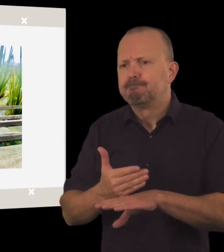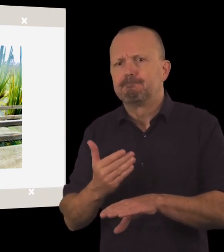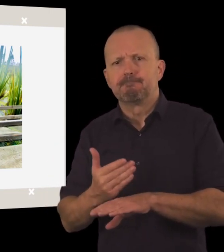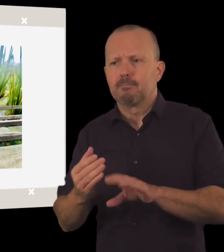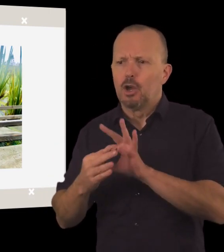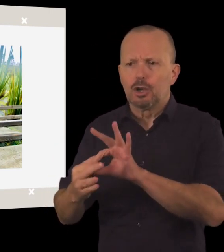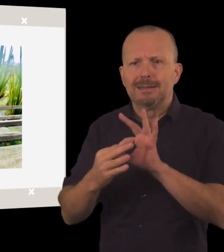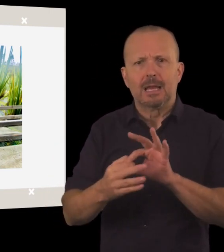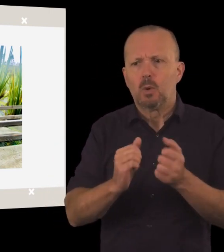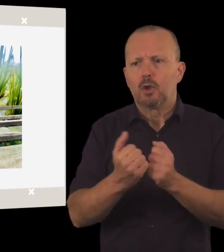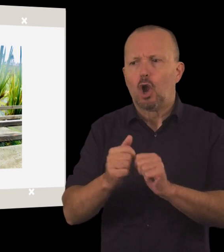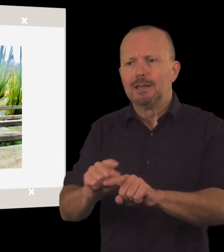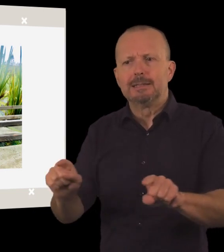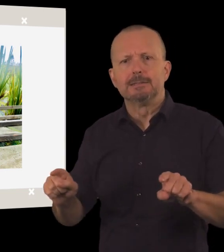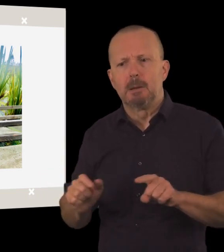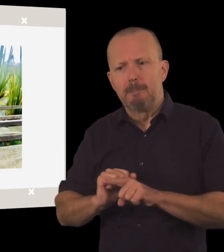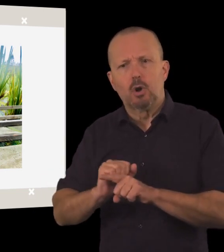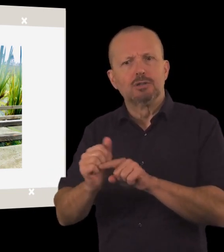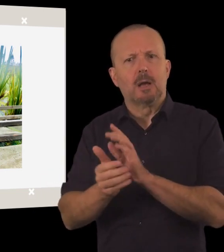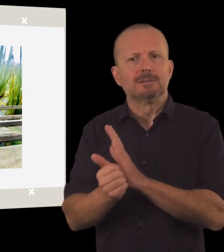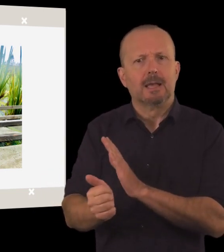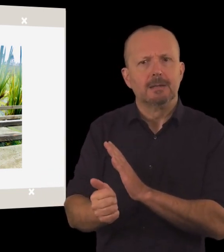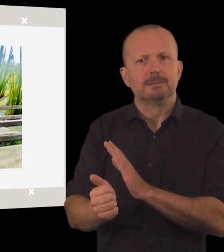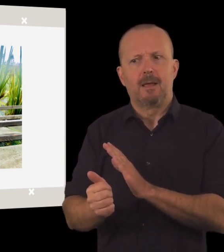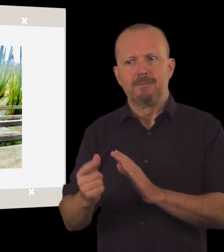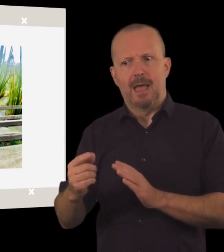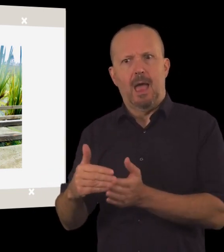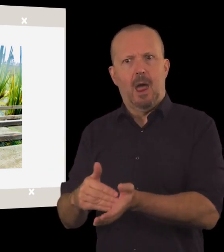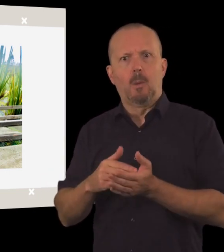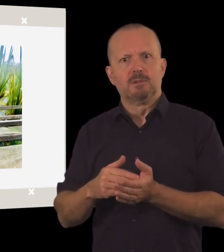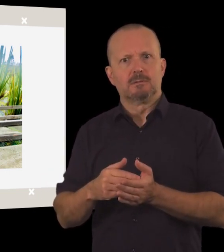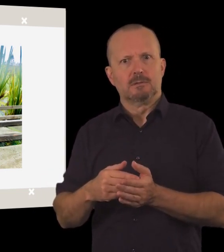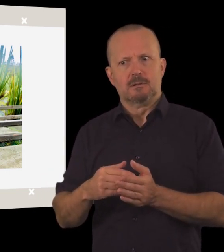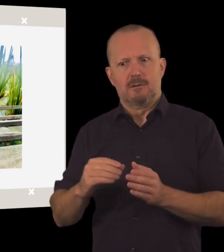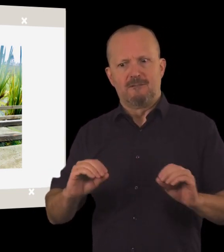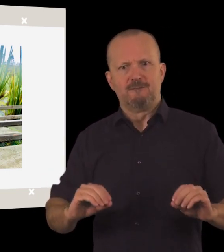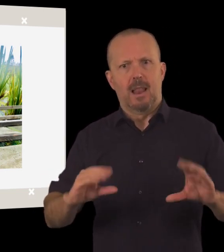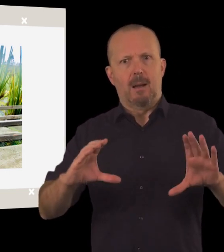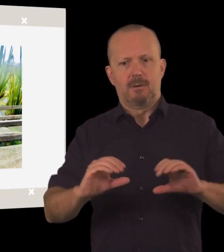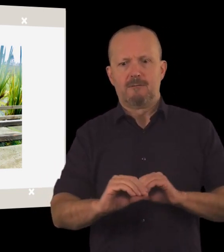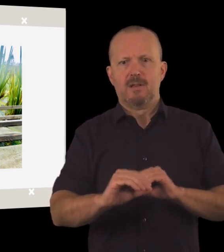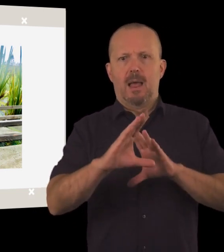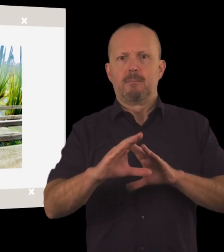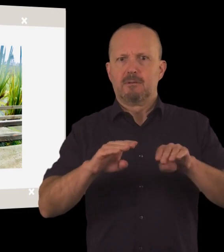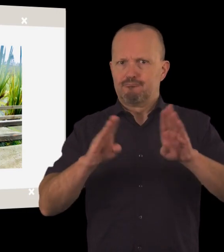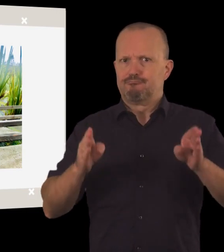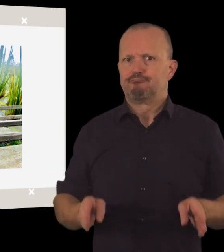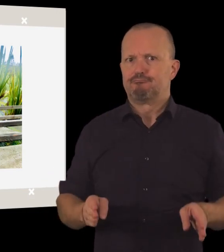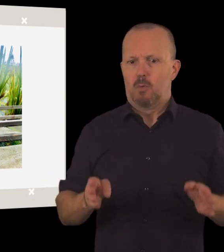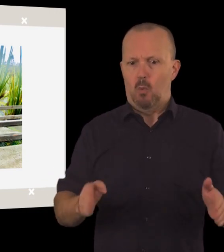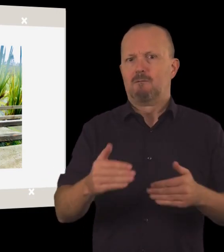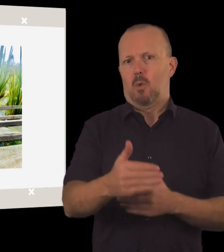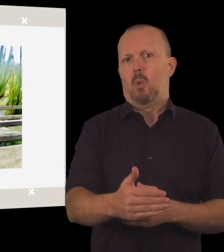So my mahi toi class that I'm doing this year through Te Wānanga o Aotearoa, I have used this for